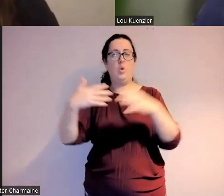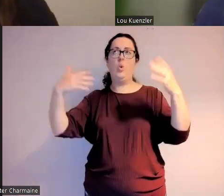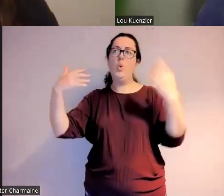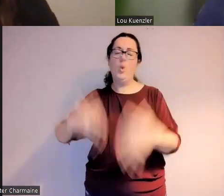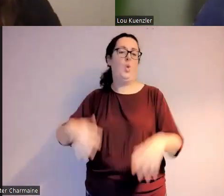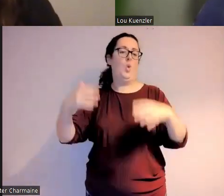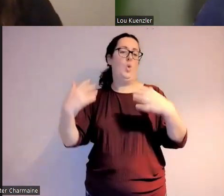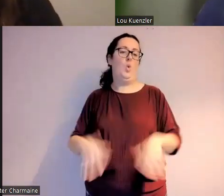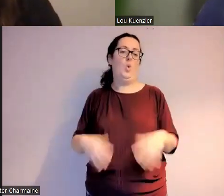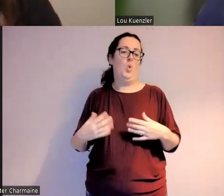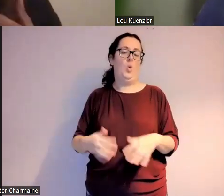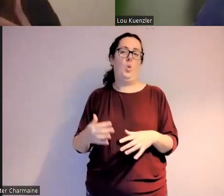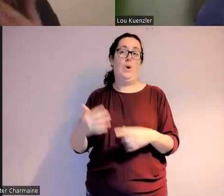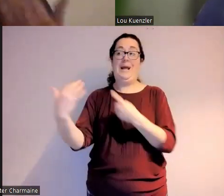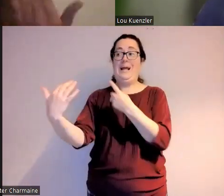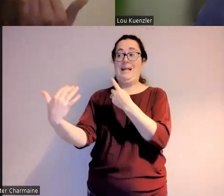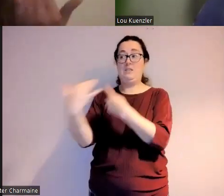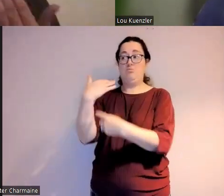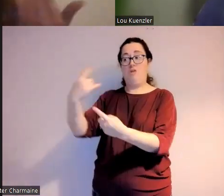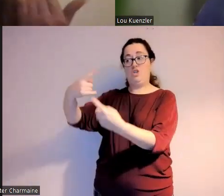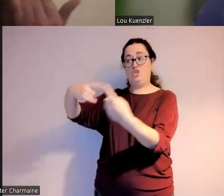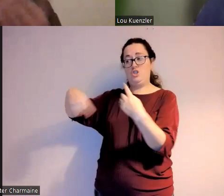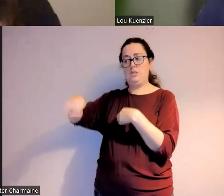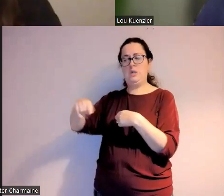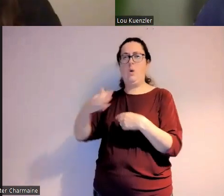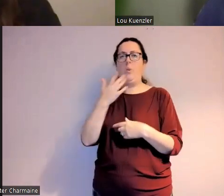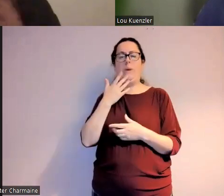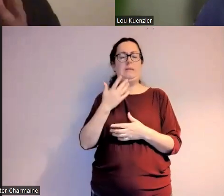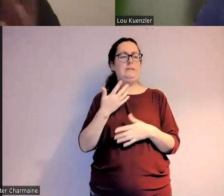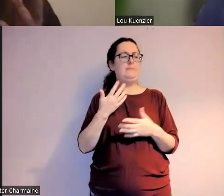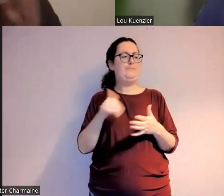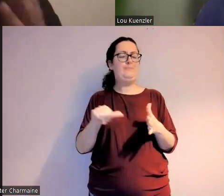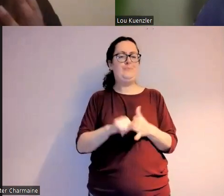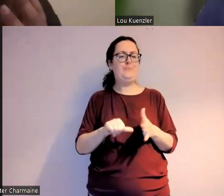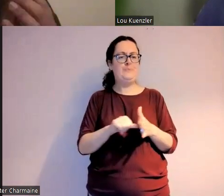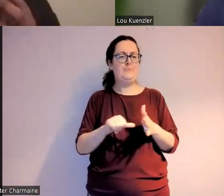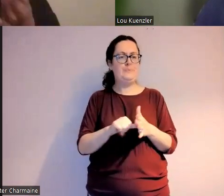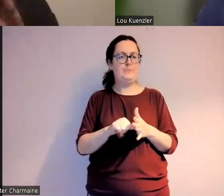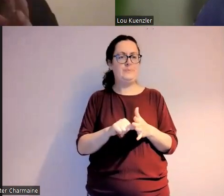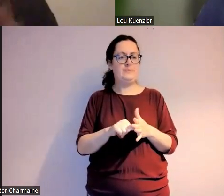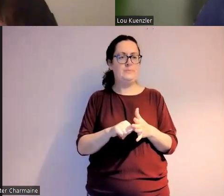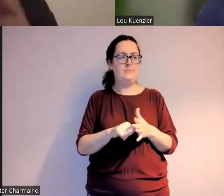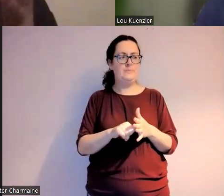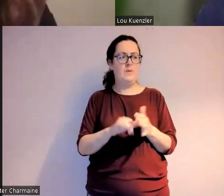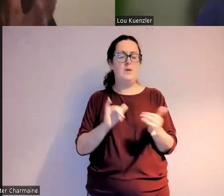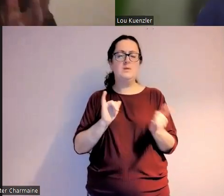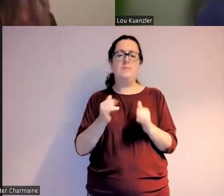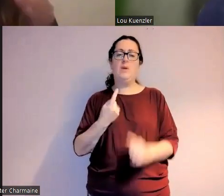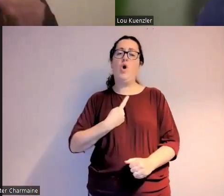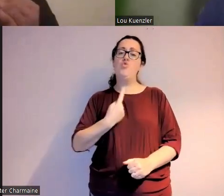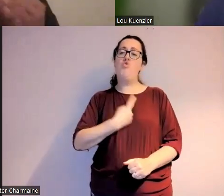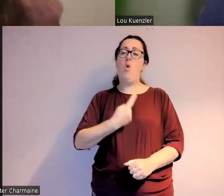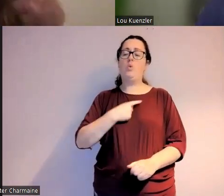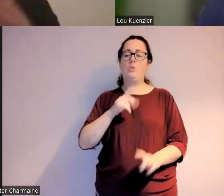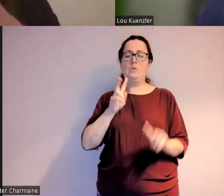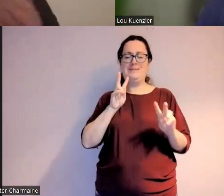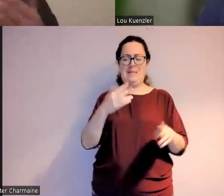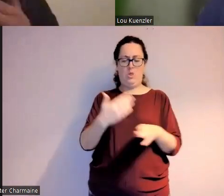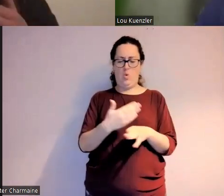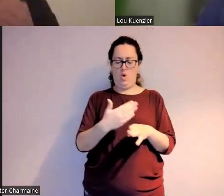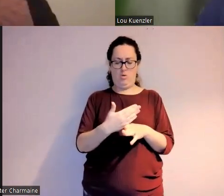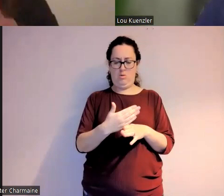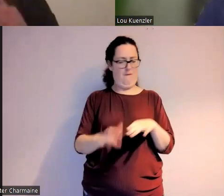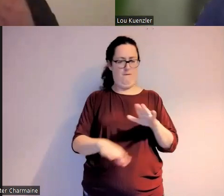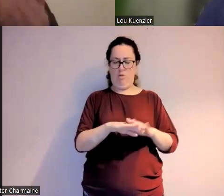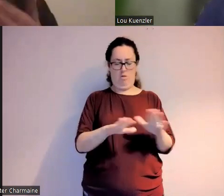and the getting you through the tough times, and then giving you I don't think you can see a work on your own sometimes, like you kind of see it, and then when other